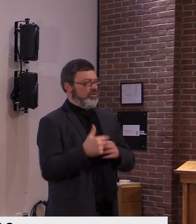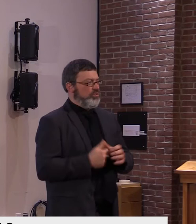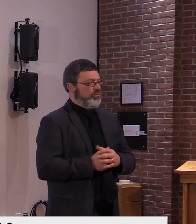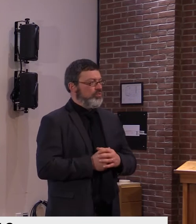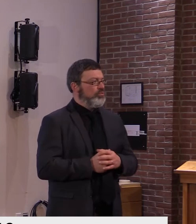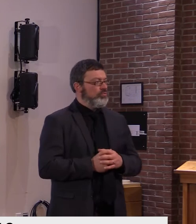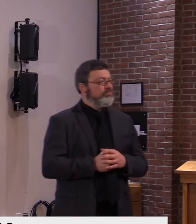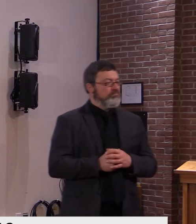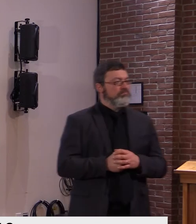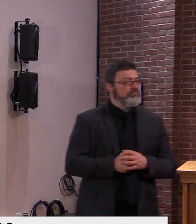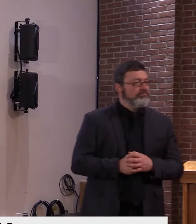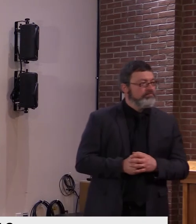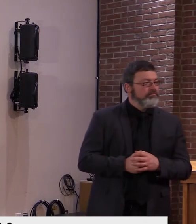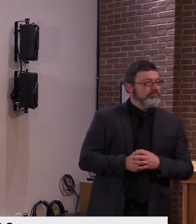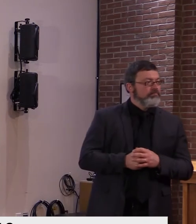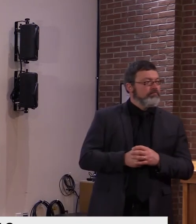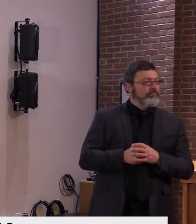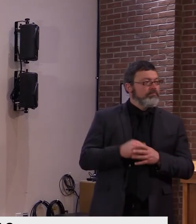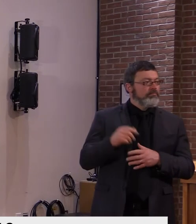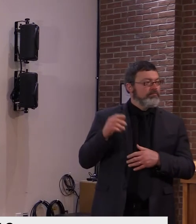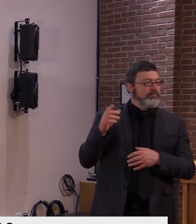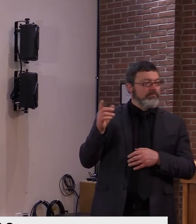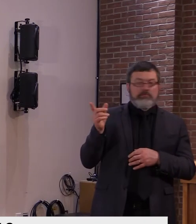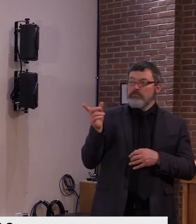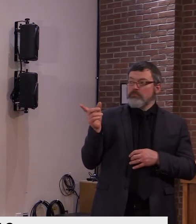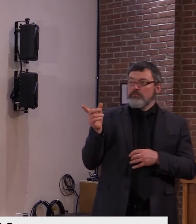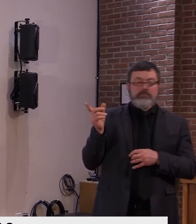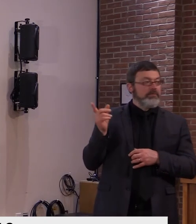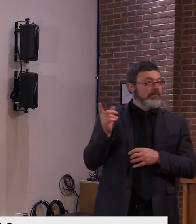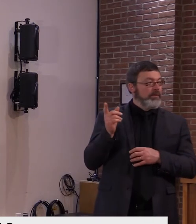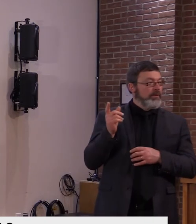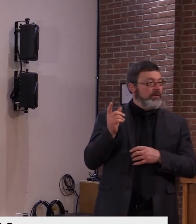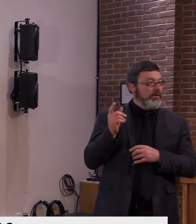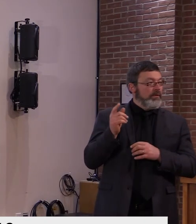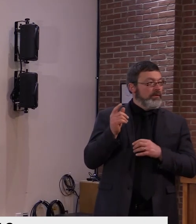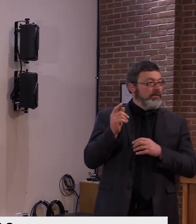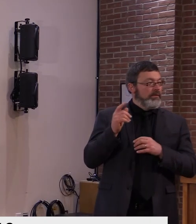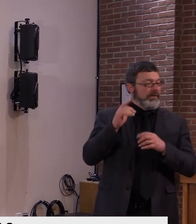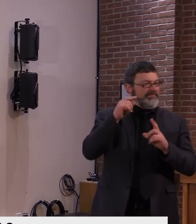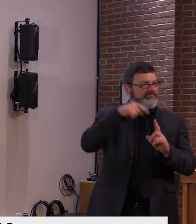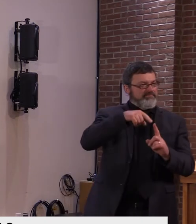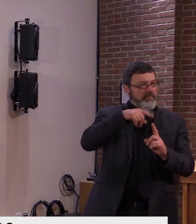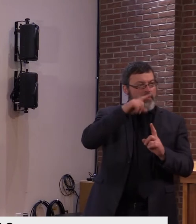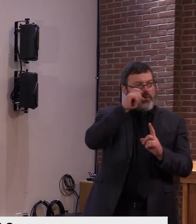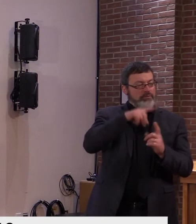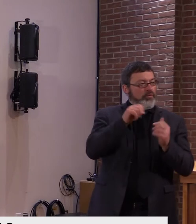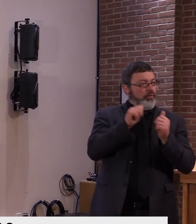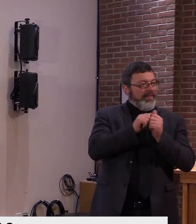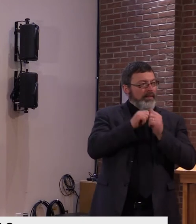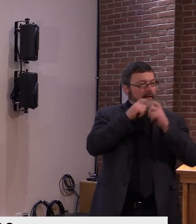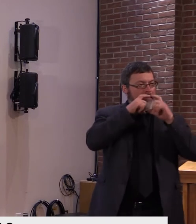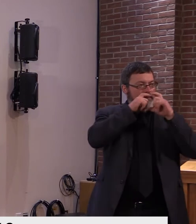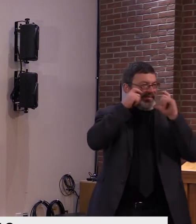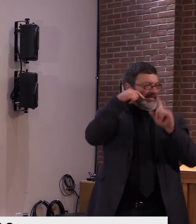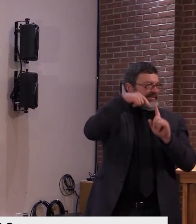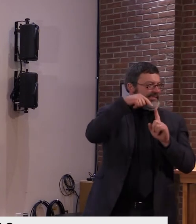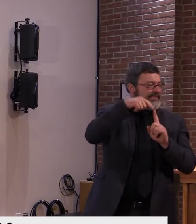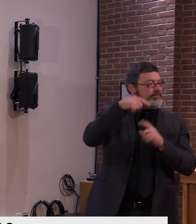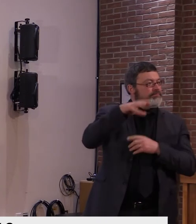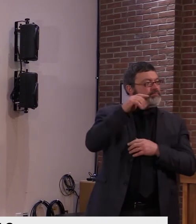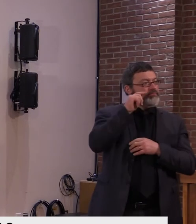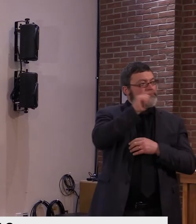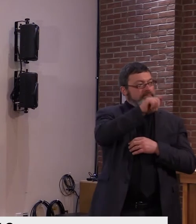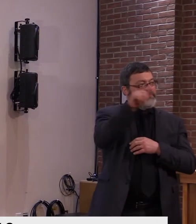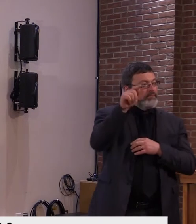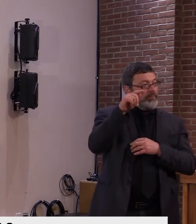As far as the mask wearing is concerned, there's more and more chatter about now that people who recovered are